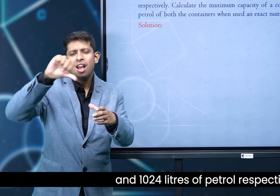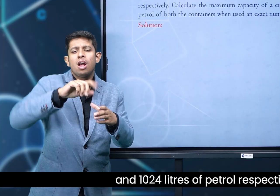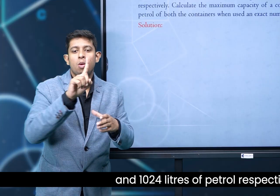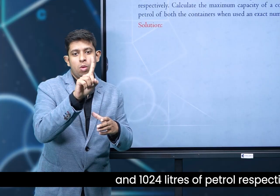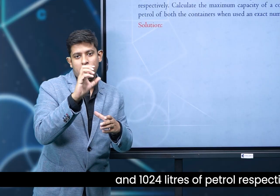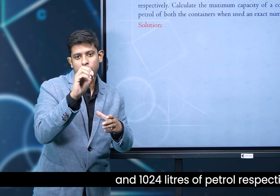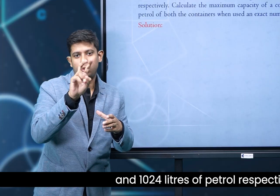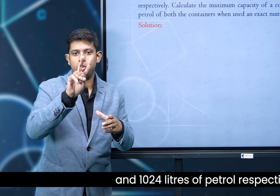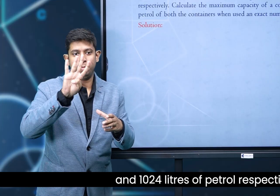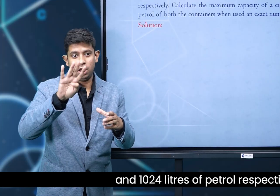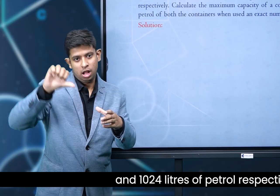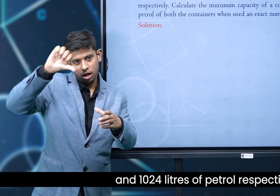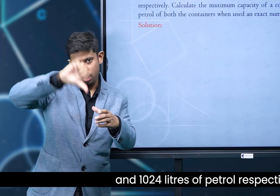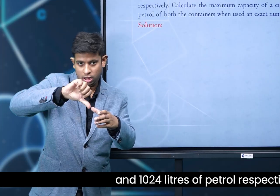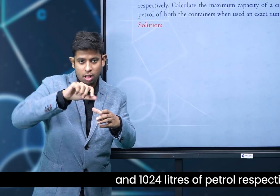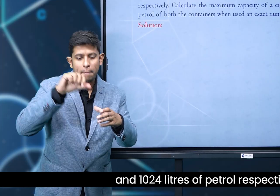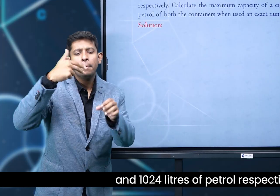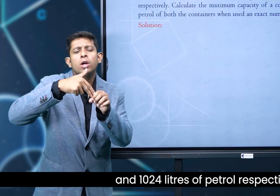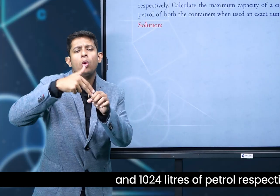petrol respectively.